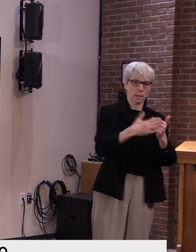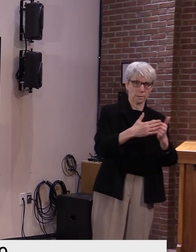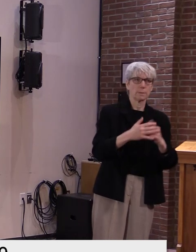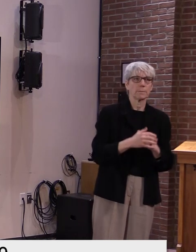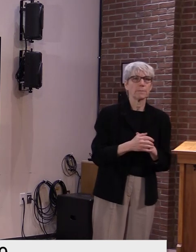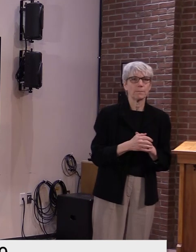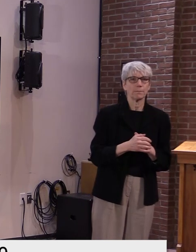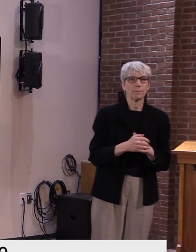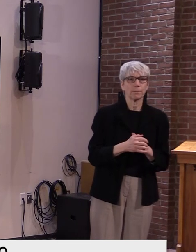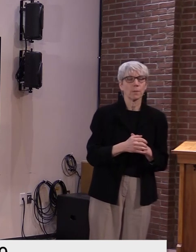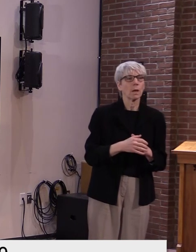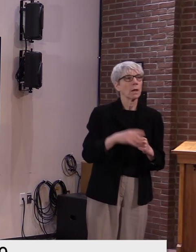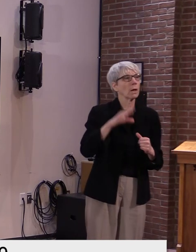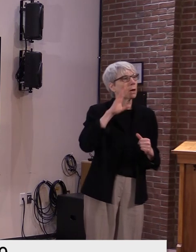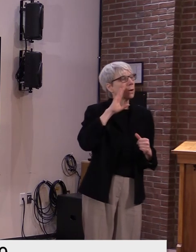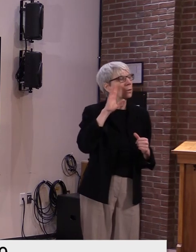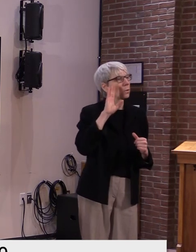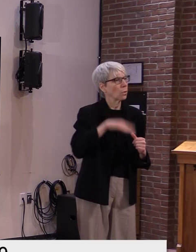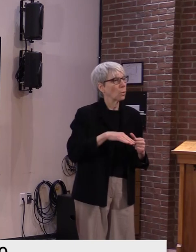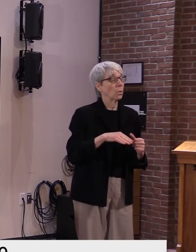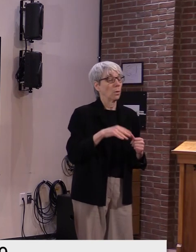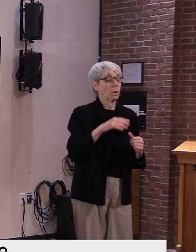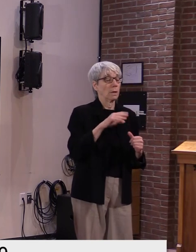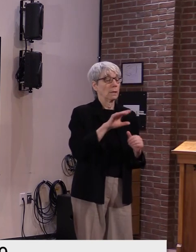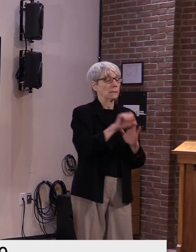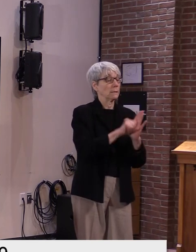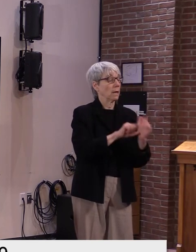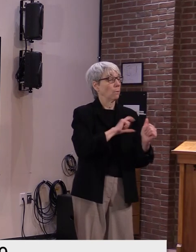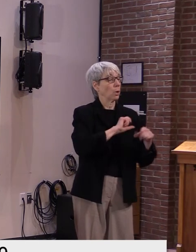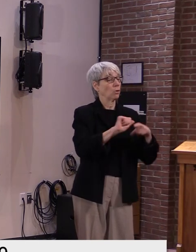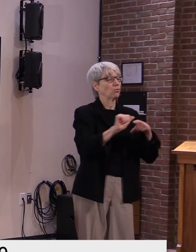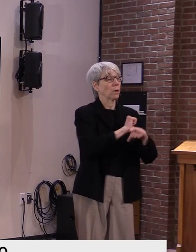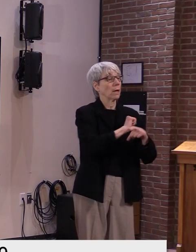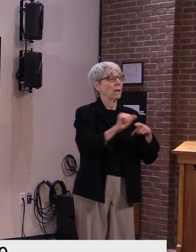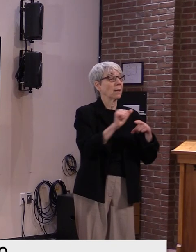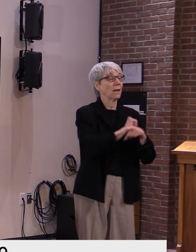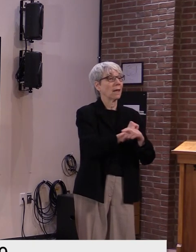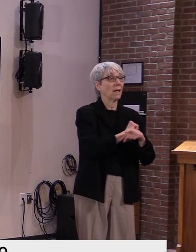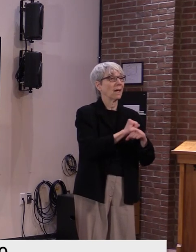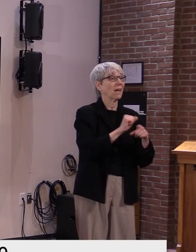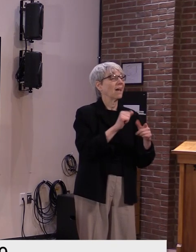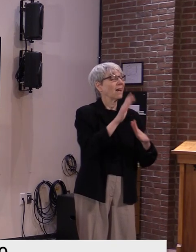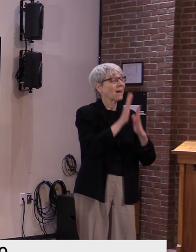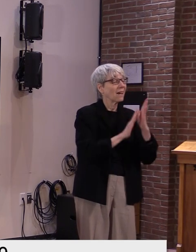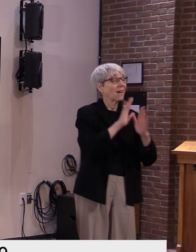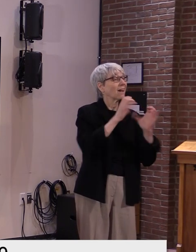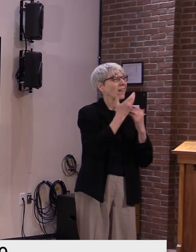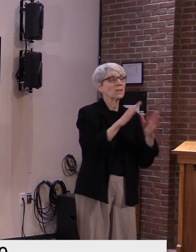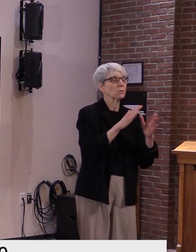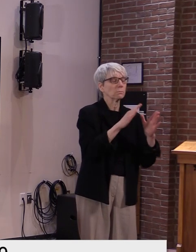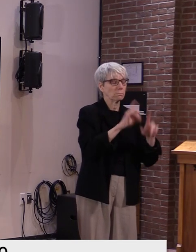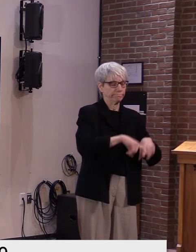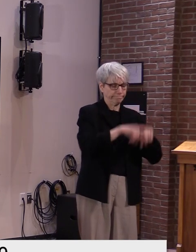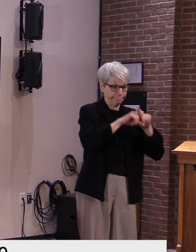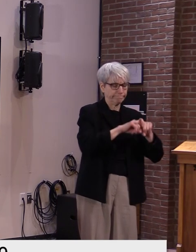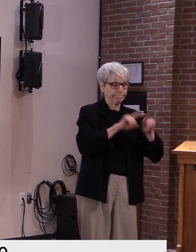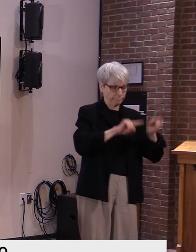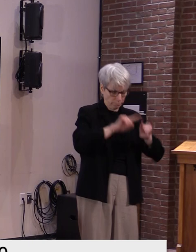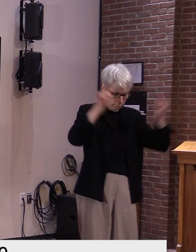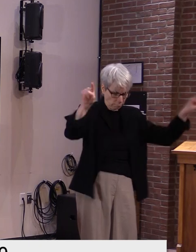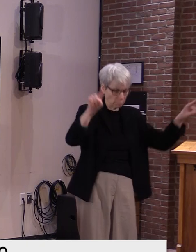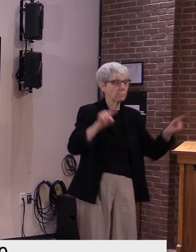been able to pivot to online learning for a variety of the things that the